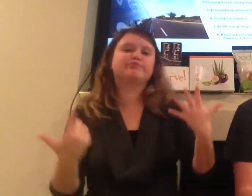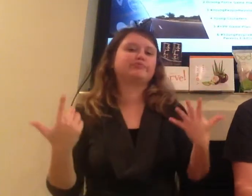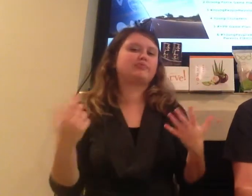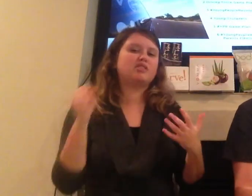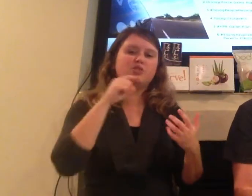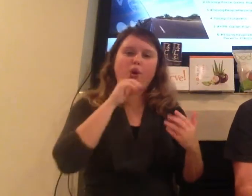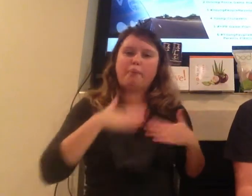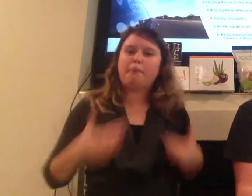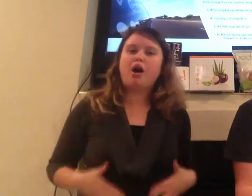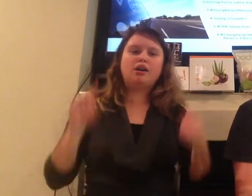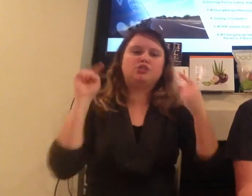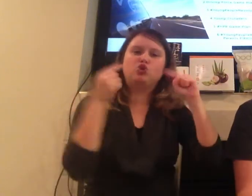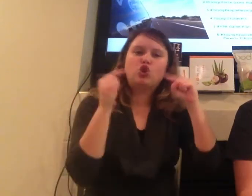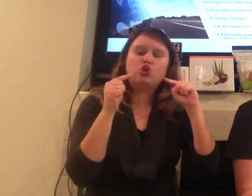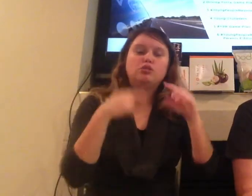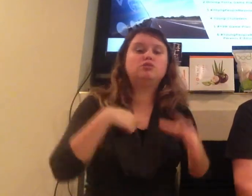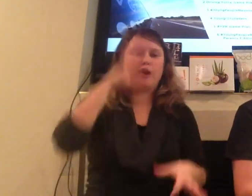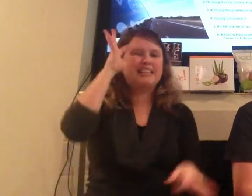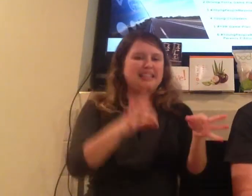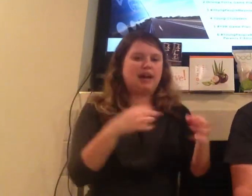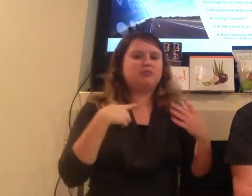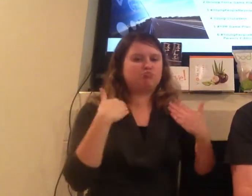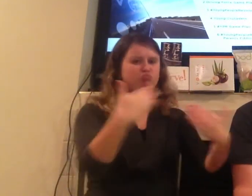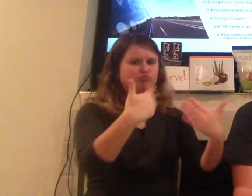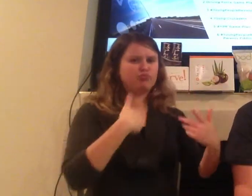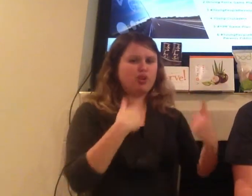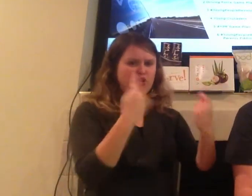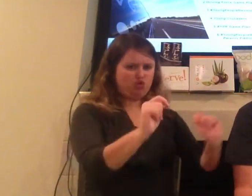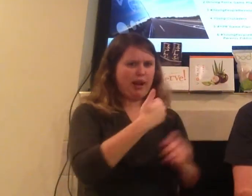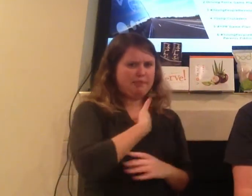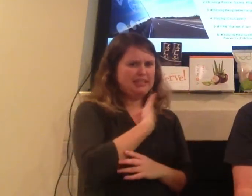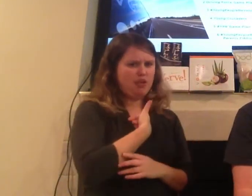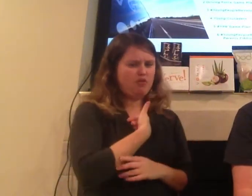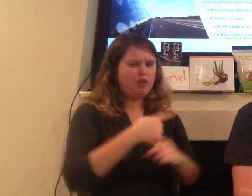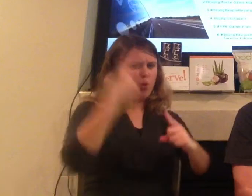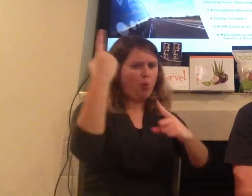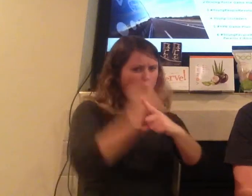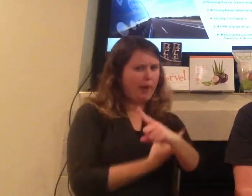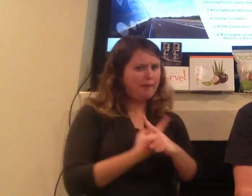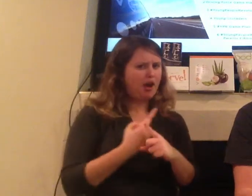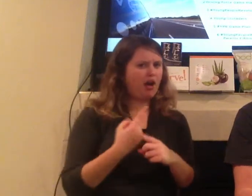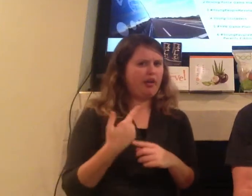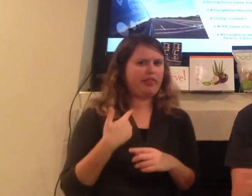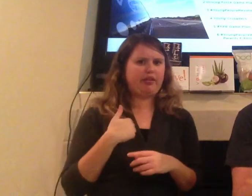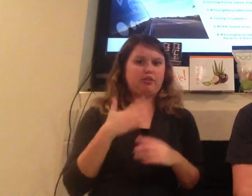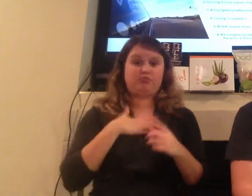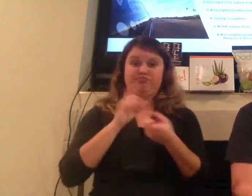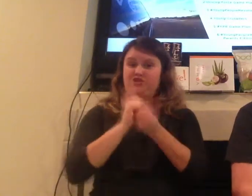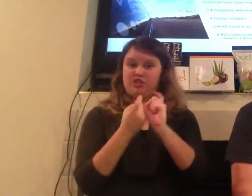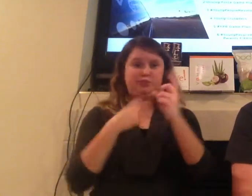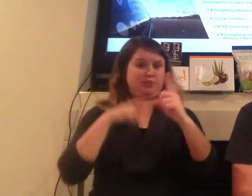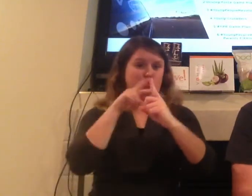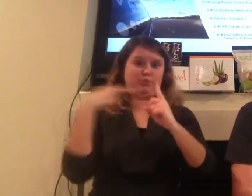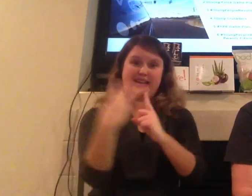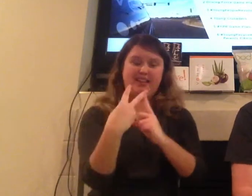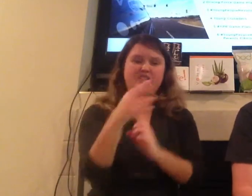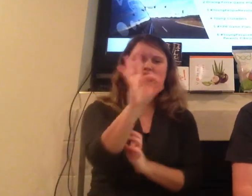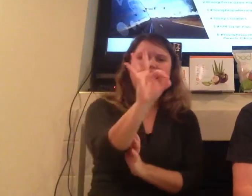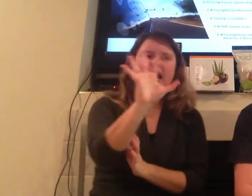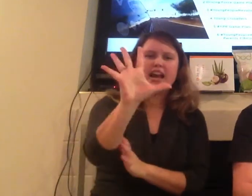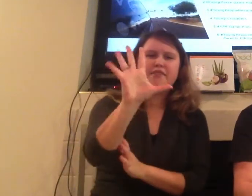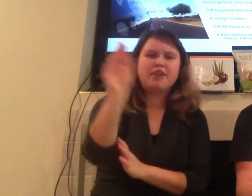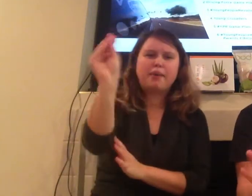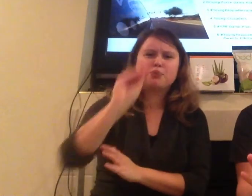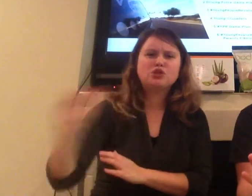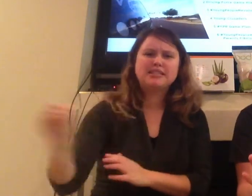I decided that I needed it too. 1 month in, I had a totally different outlook. See, 95% of my joint